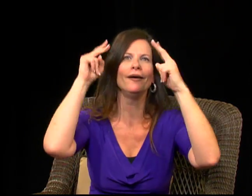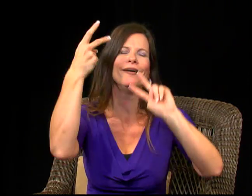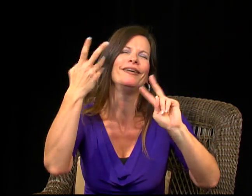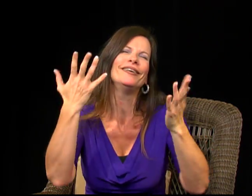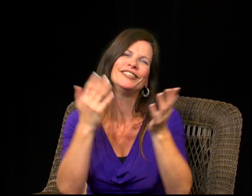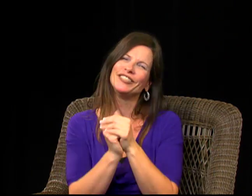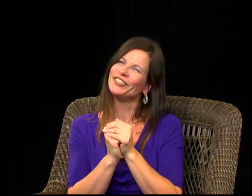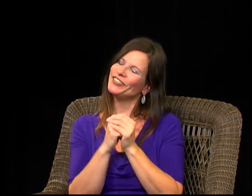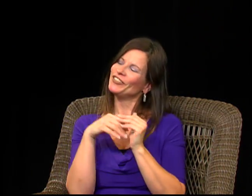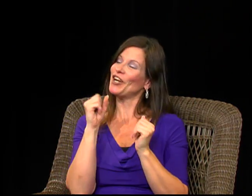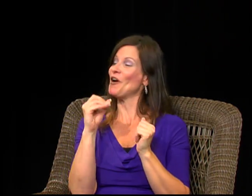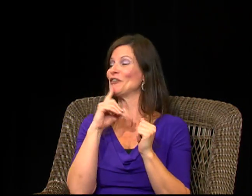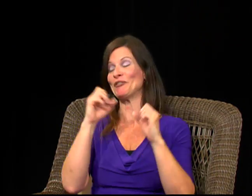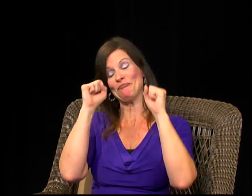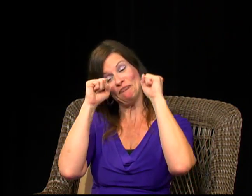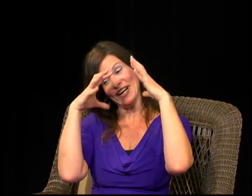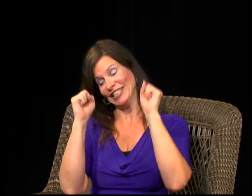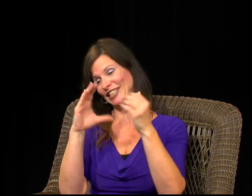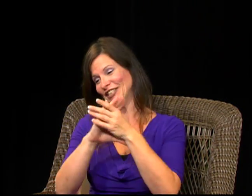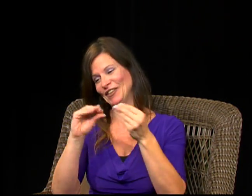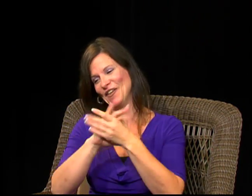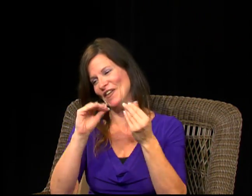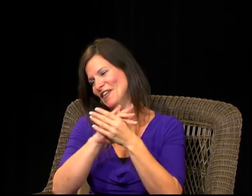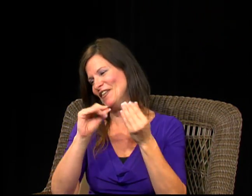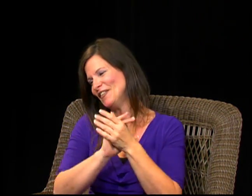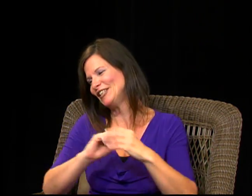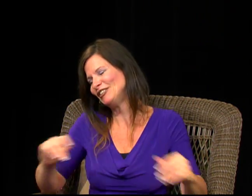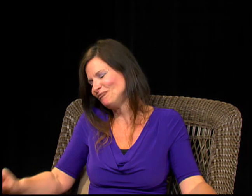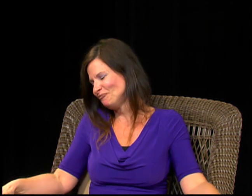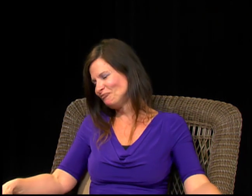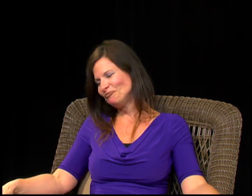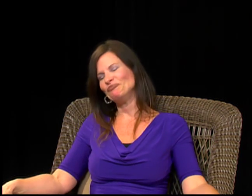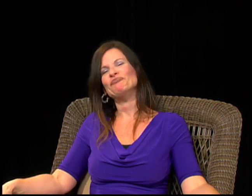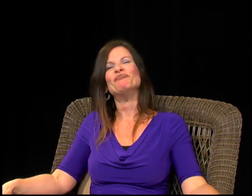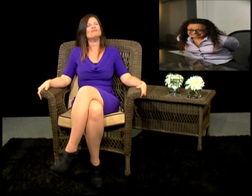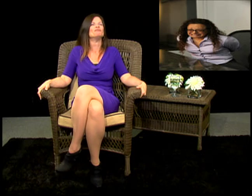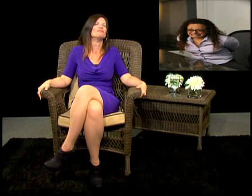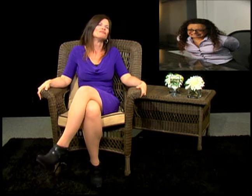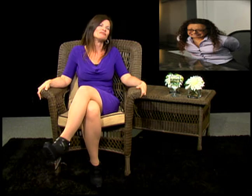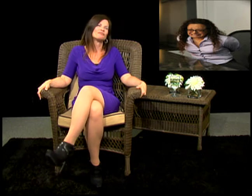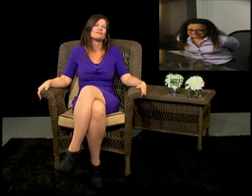misunderstanding between a driver who couldn't hear and a passenger. But what an amazing story, huh?